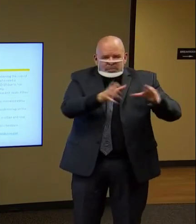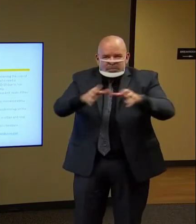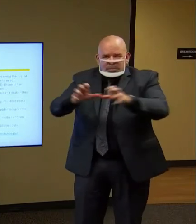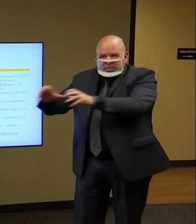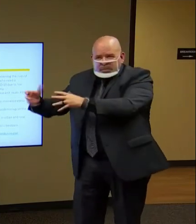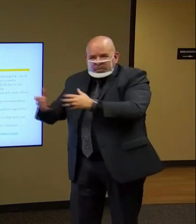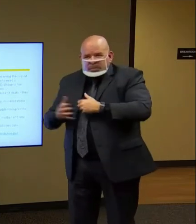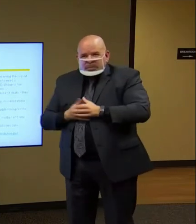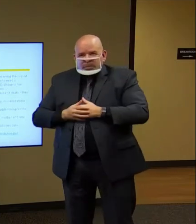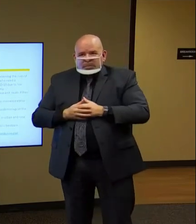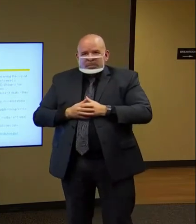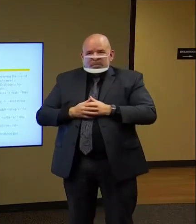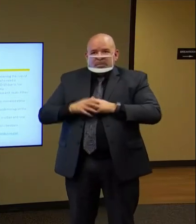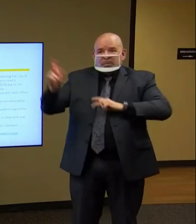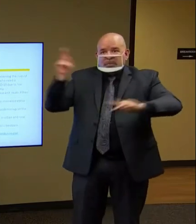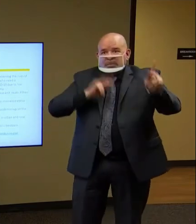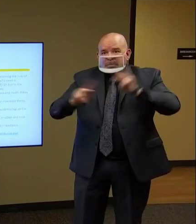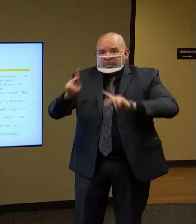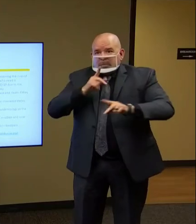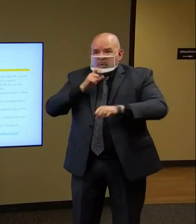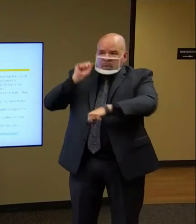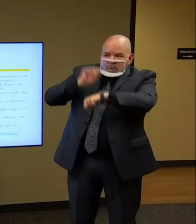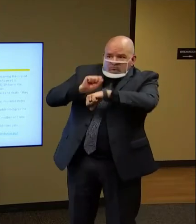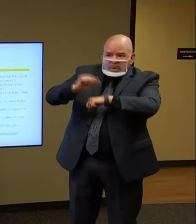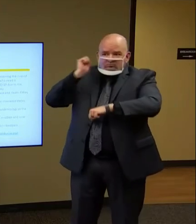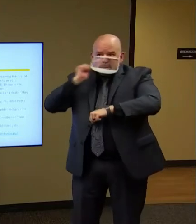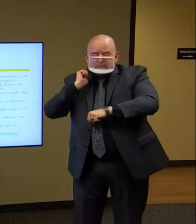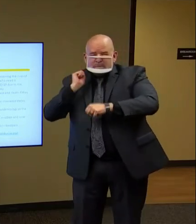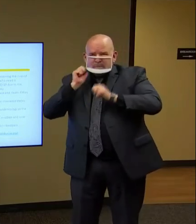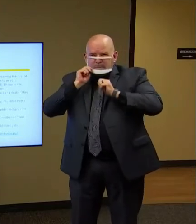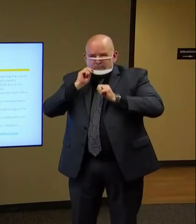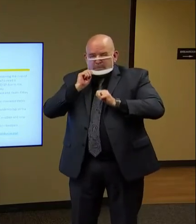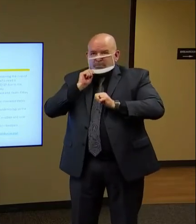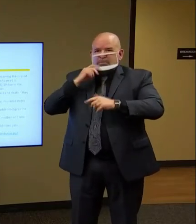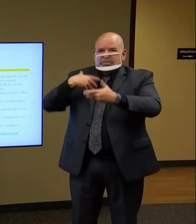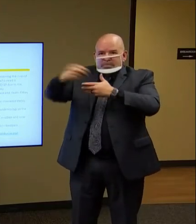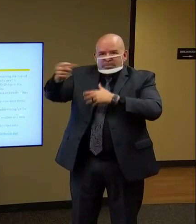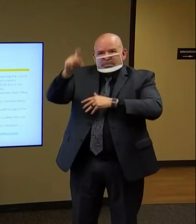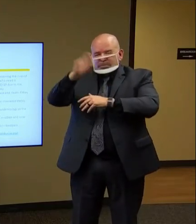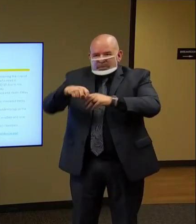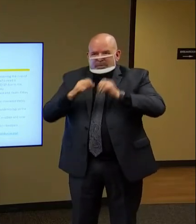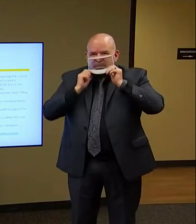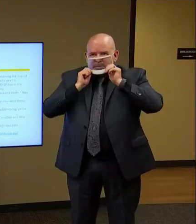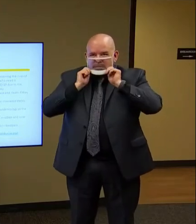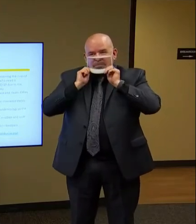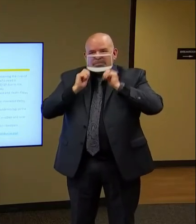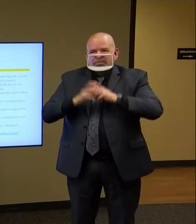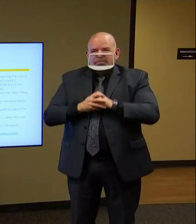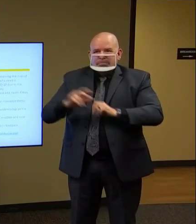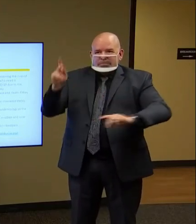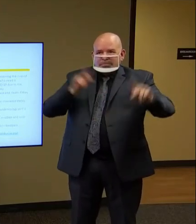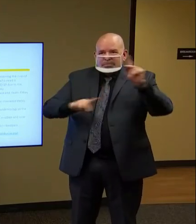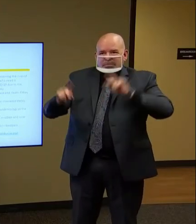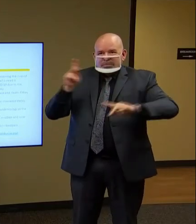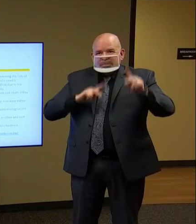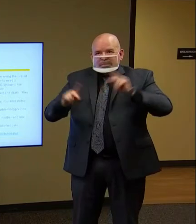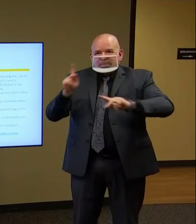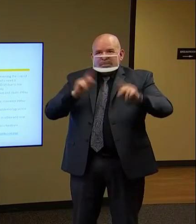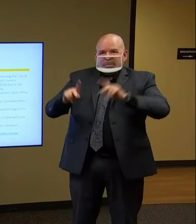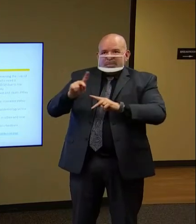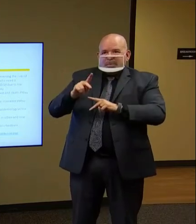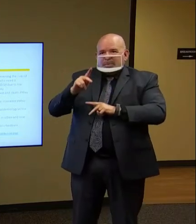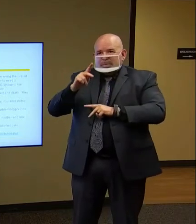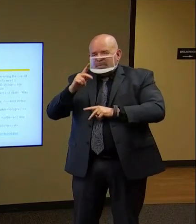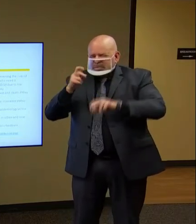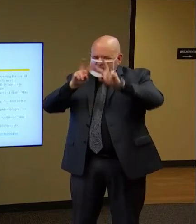vulnerable populations, mitigating health inequities, being data-driven in our allocations, look for geographic